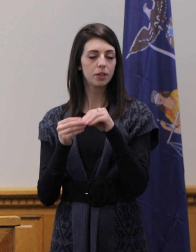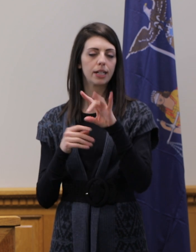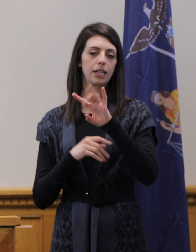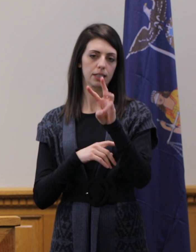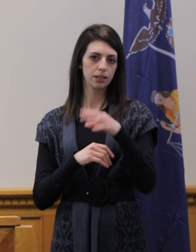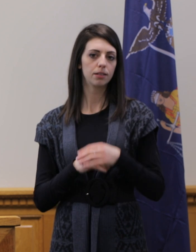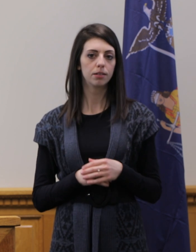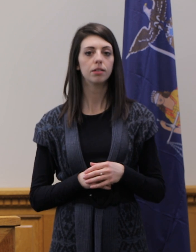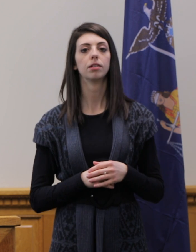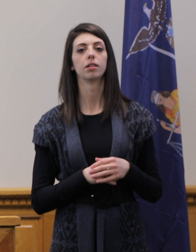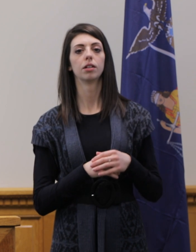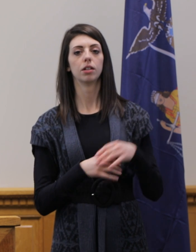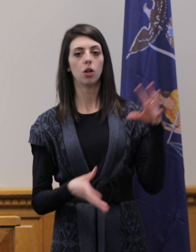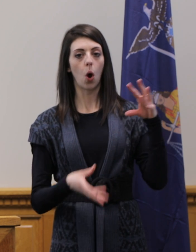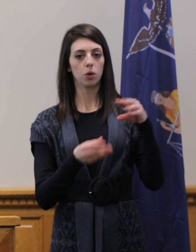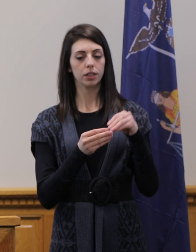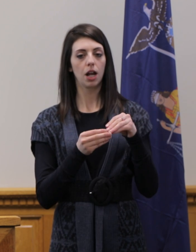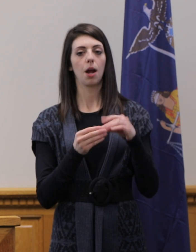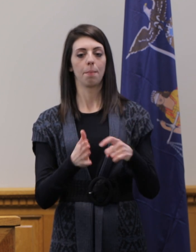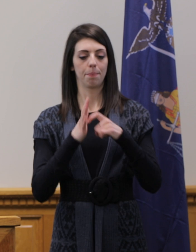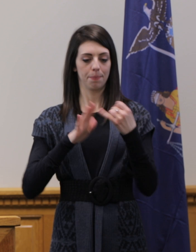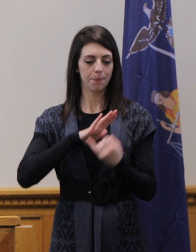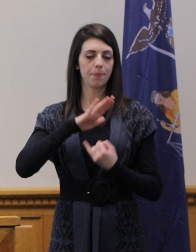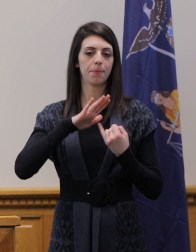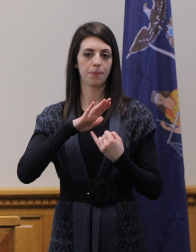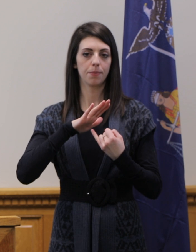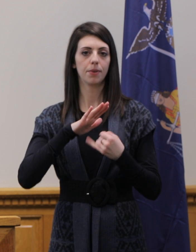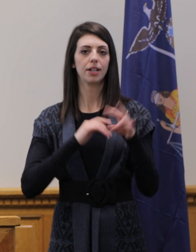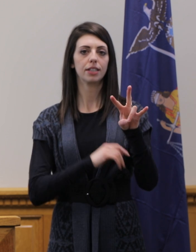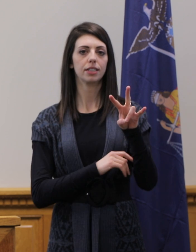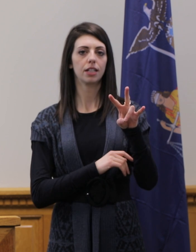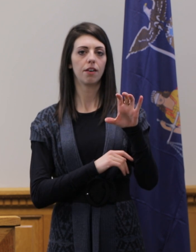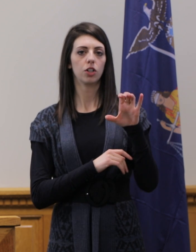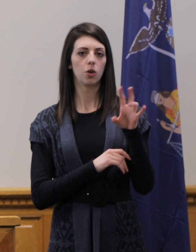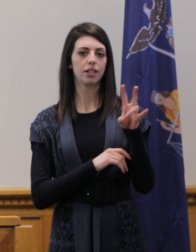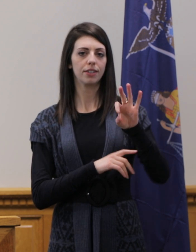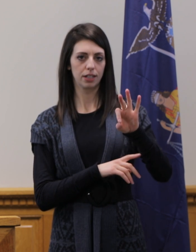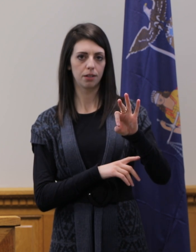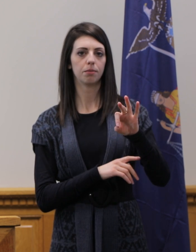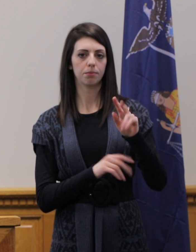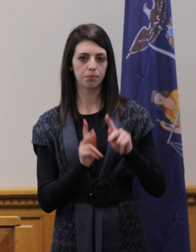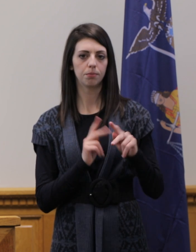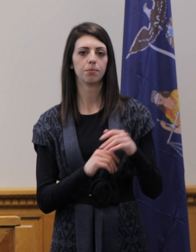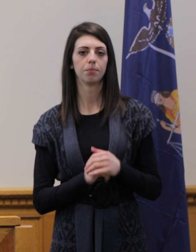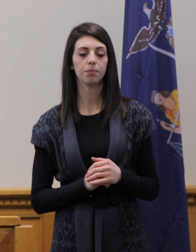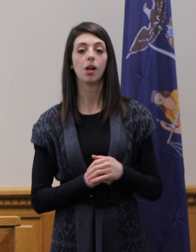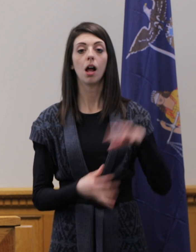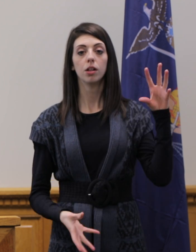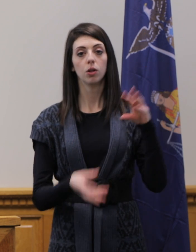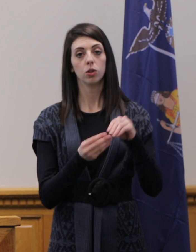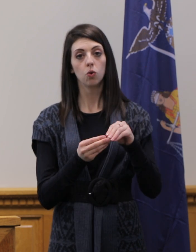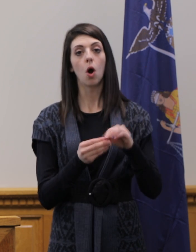Total quarantined or in mandatory isolation is 779. And the total